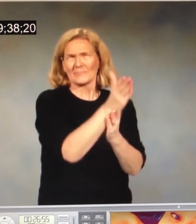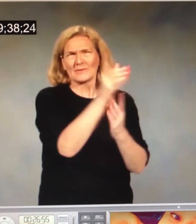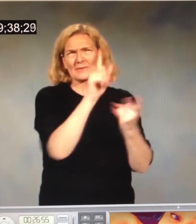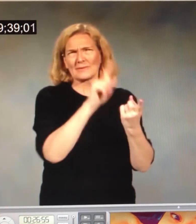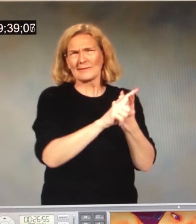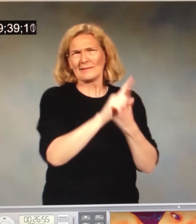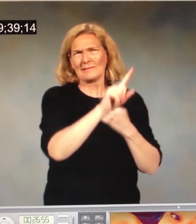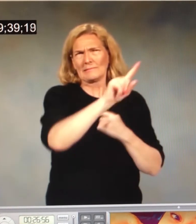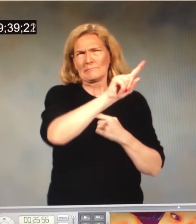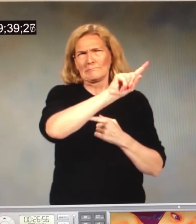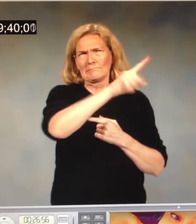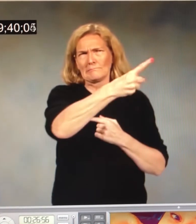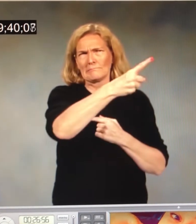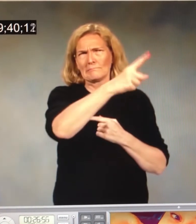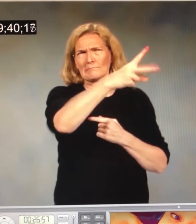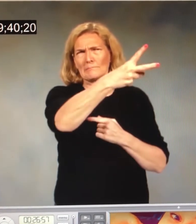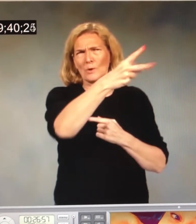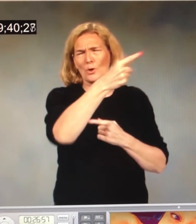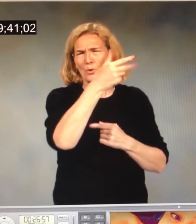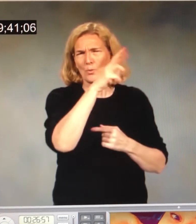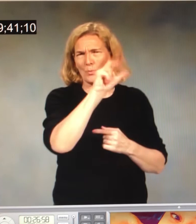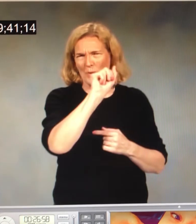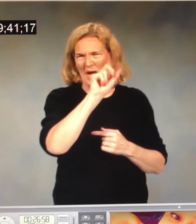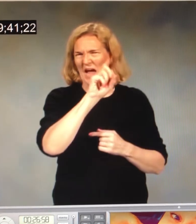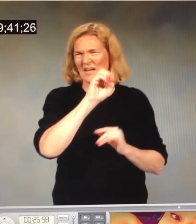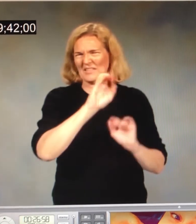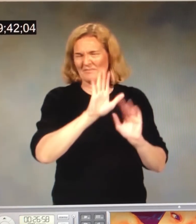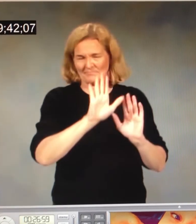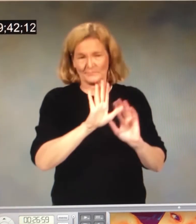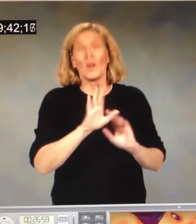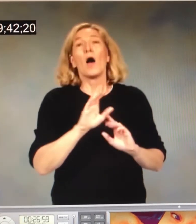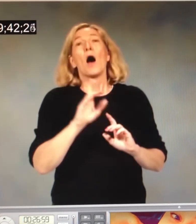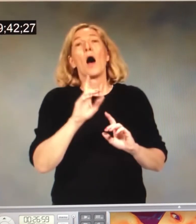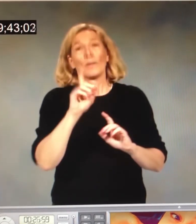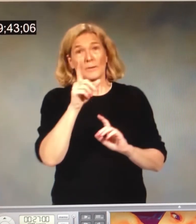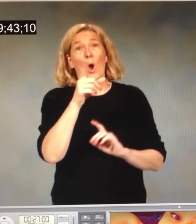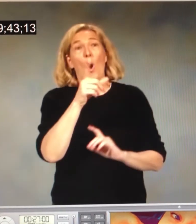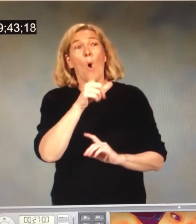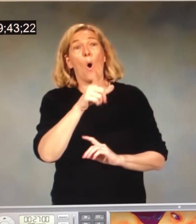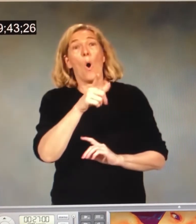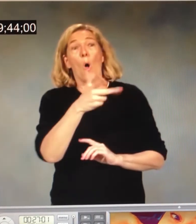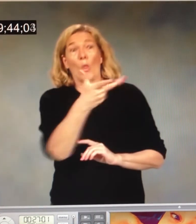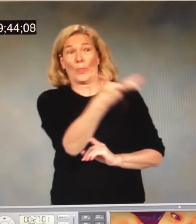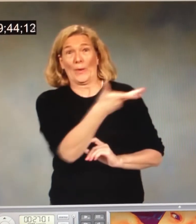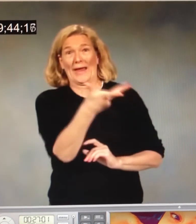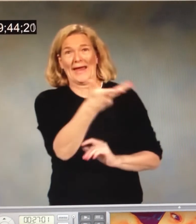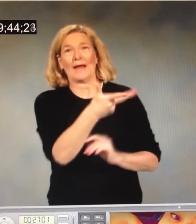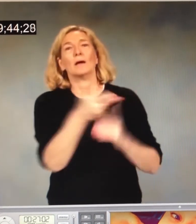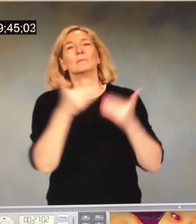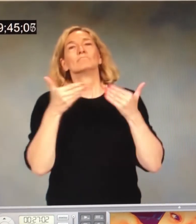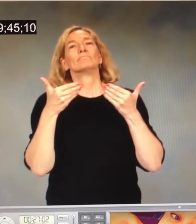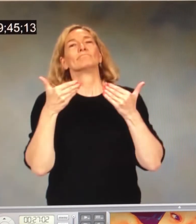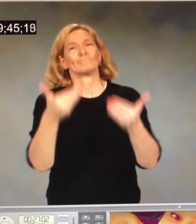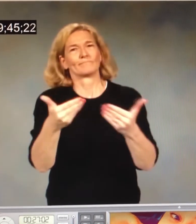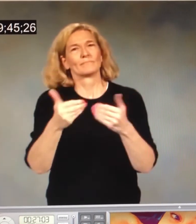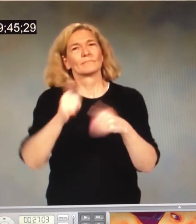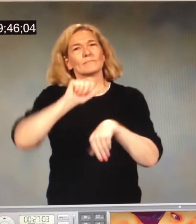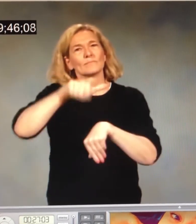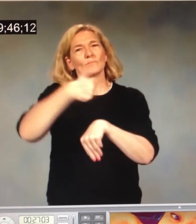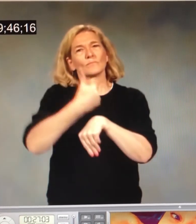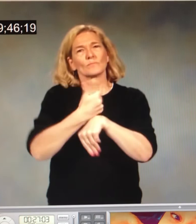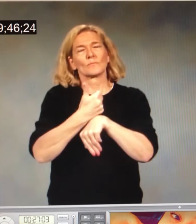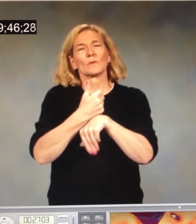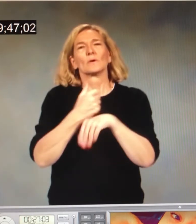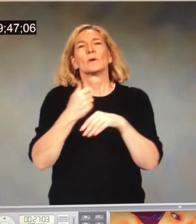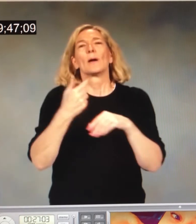school. Well, actually, that did happen. So I put her into my church